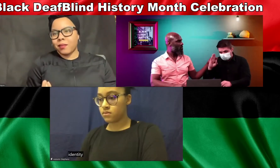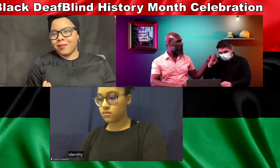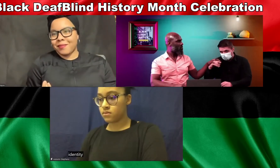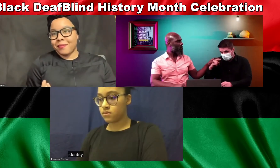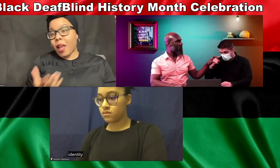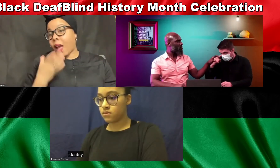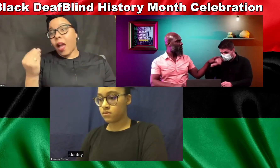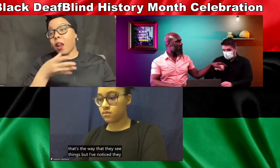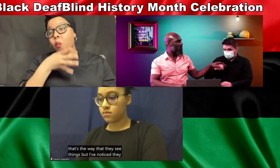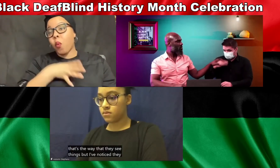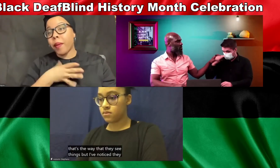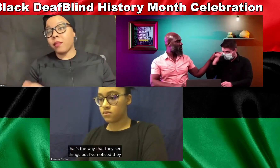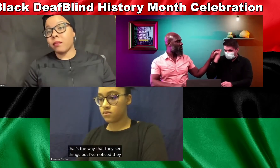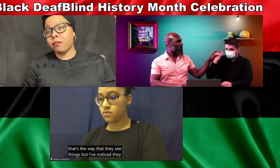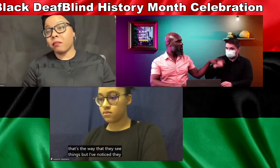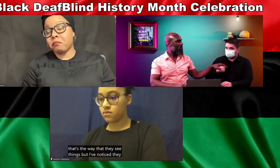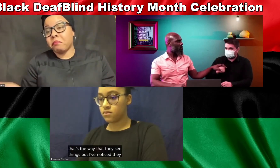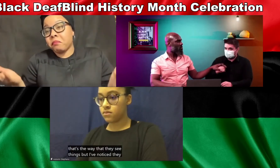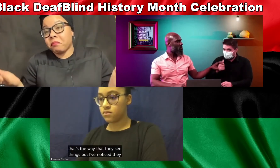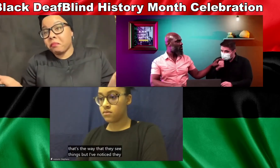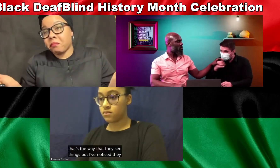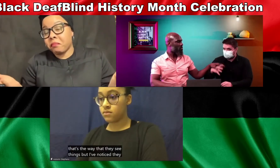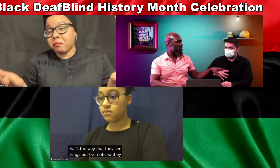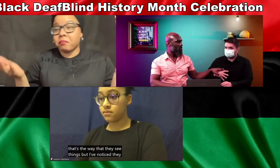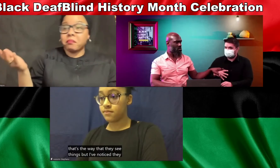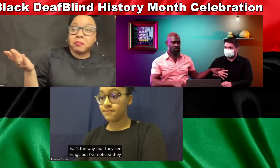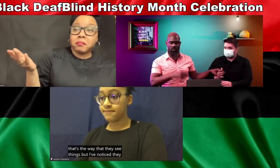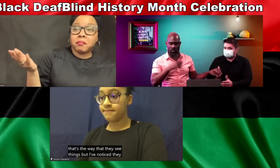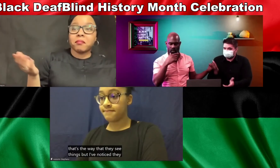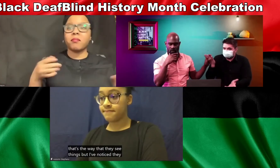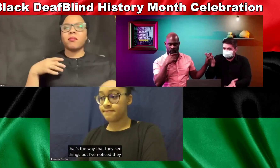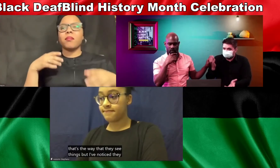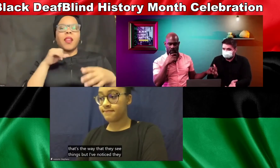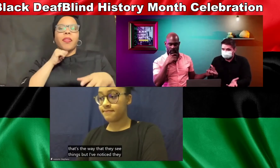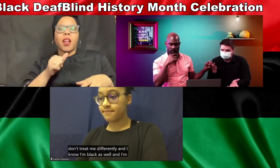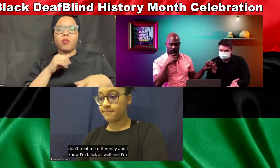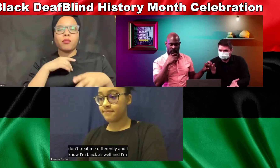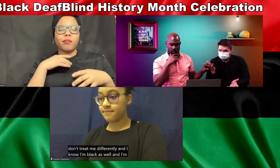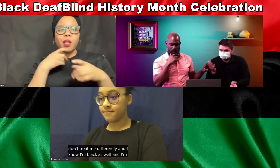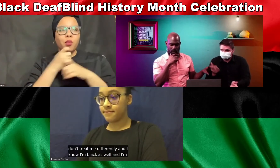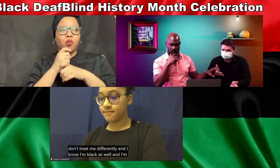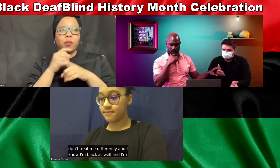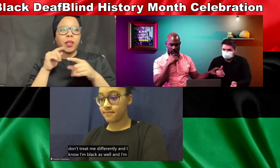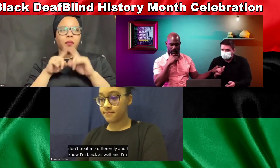me differently. And I know I'm Black as well, and I'm female.